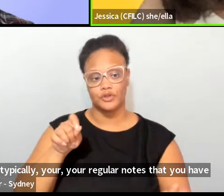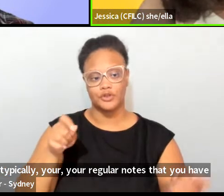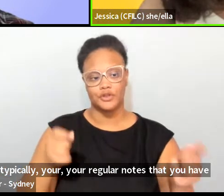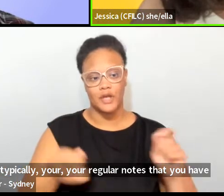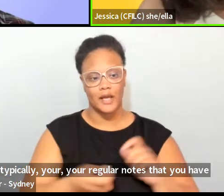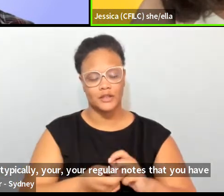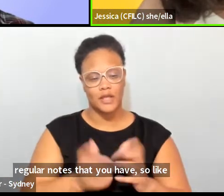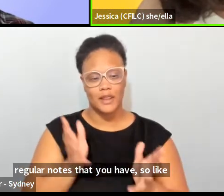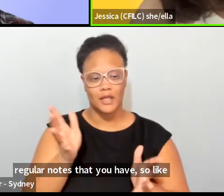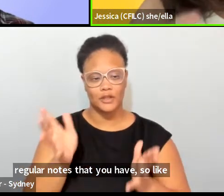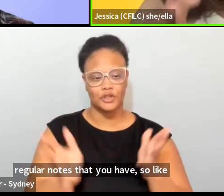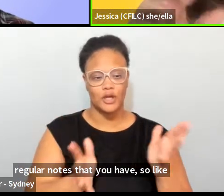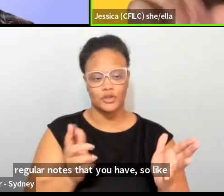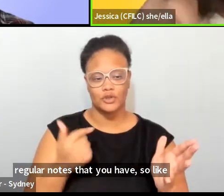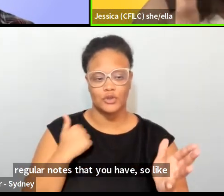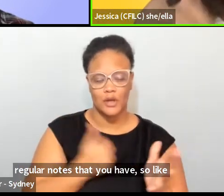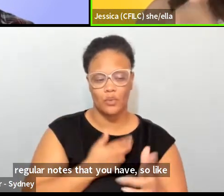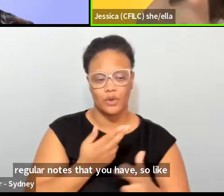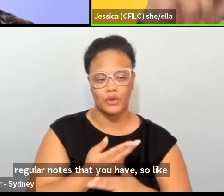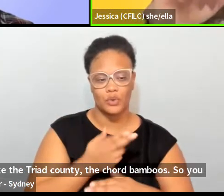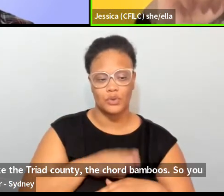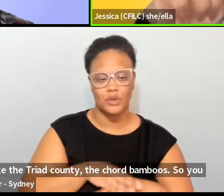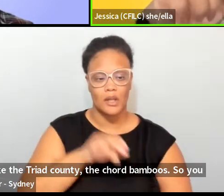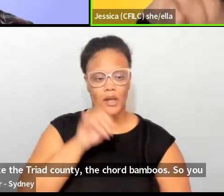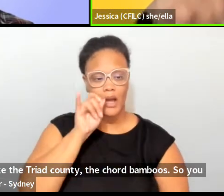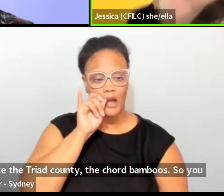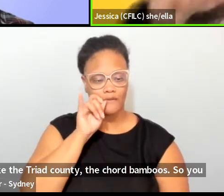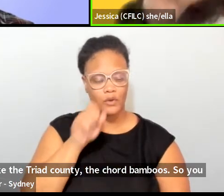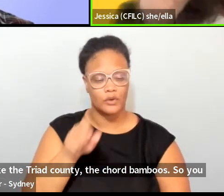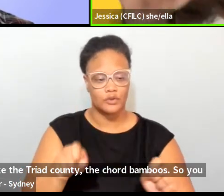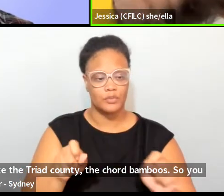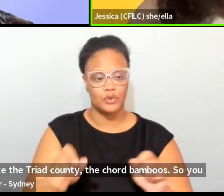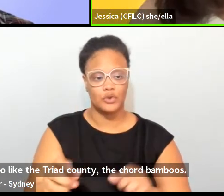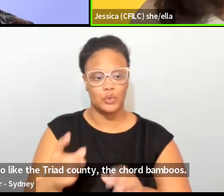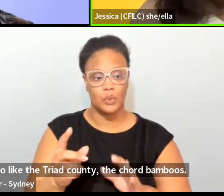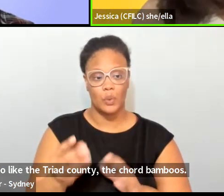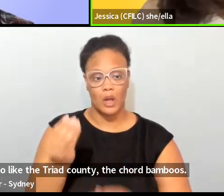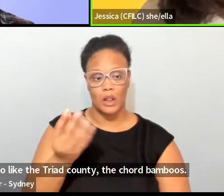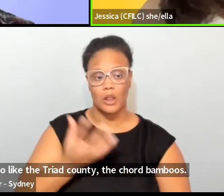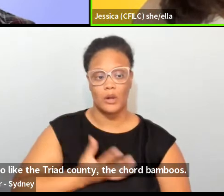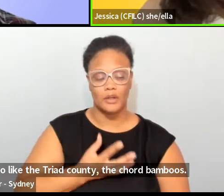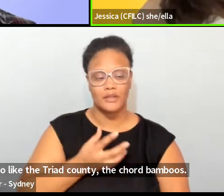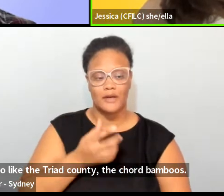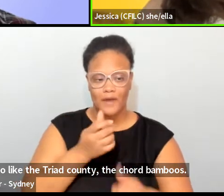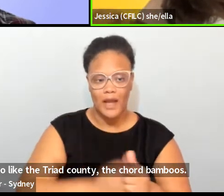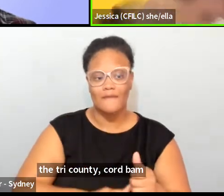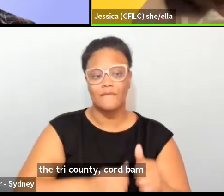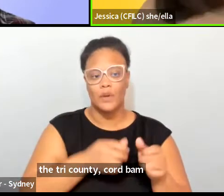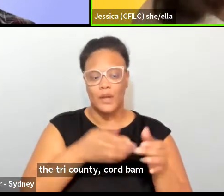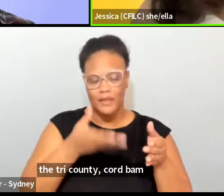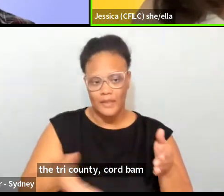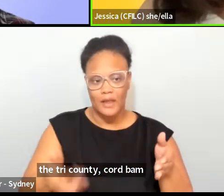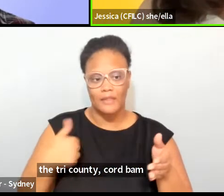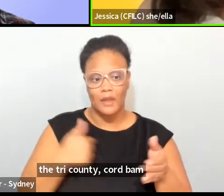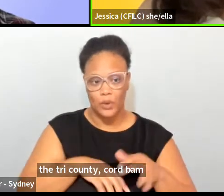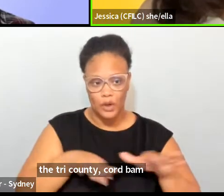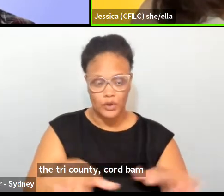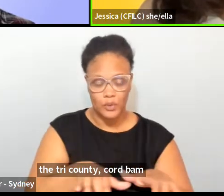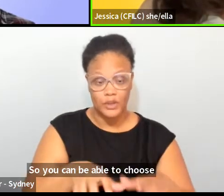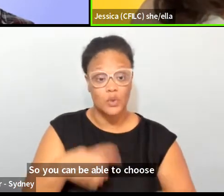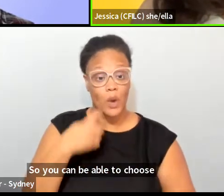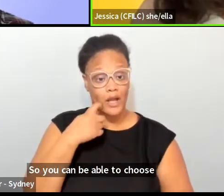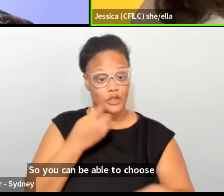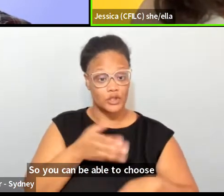using on our iPhone to be able to alert us of every individual thing that we are doing. So I just turned mine